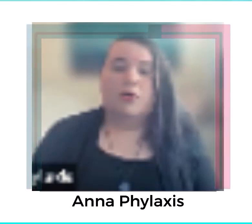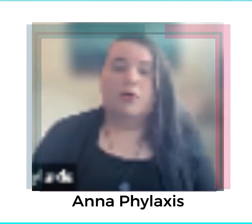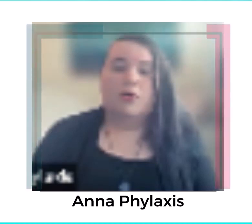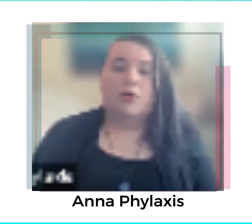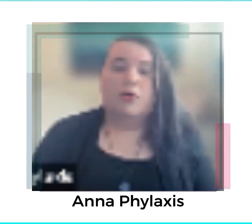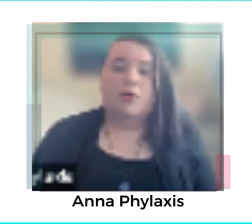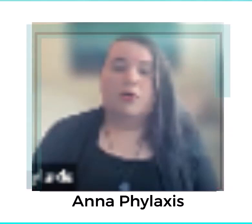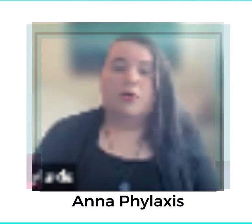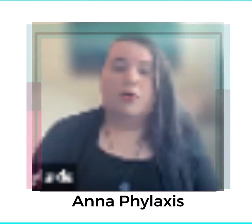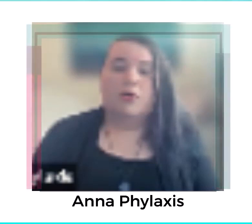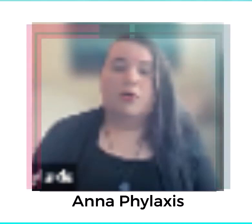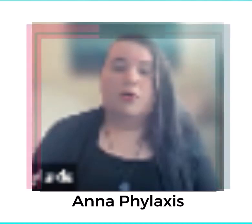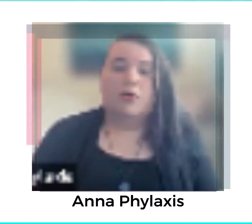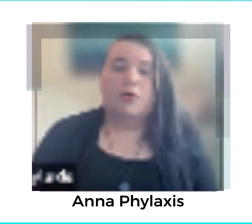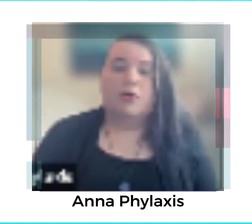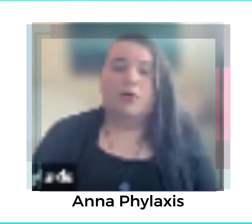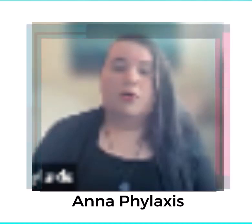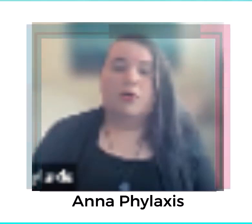Thank you so much, Kayla.